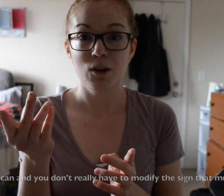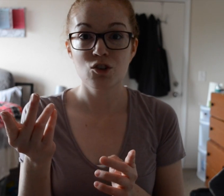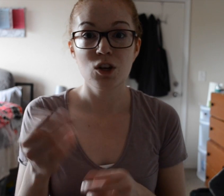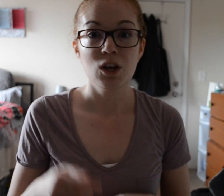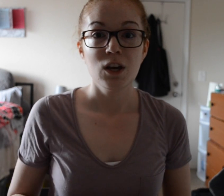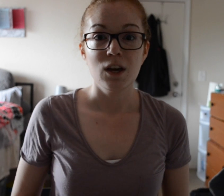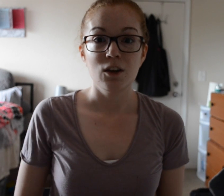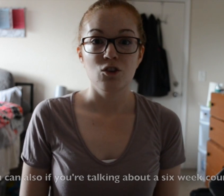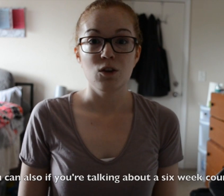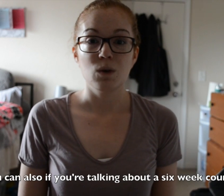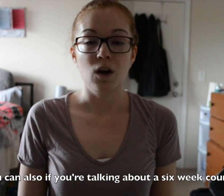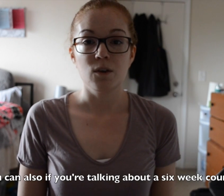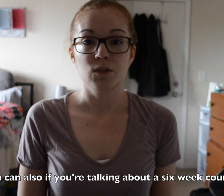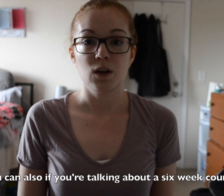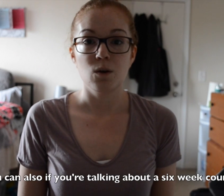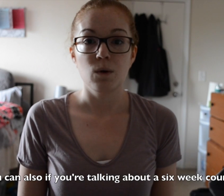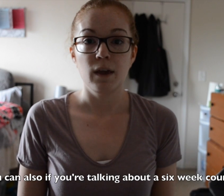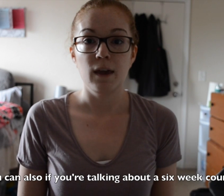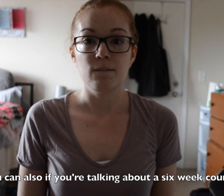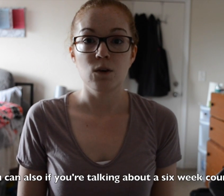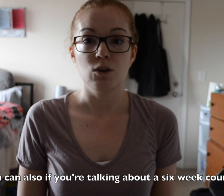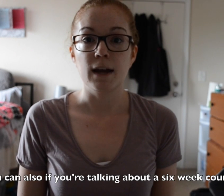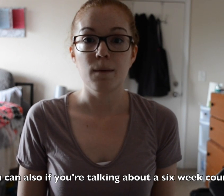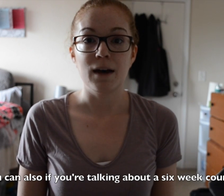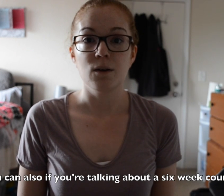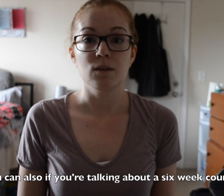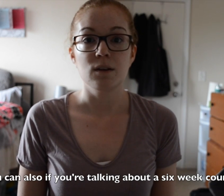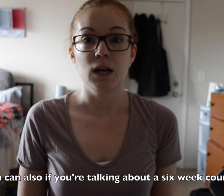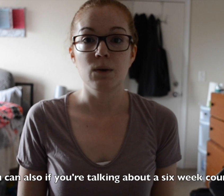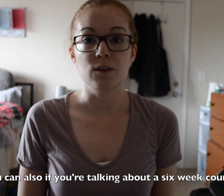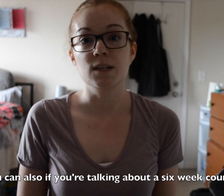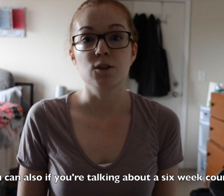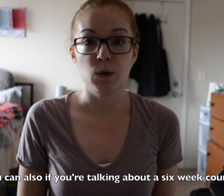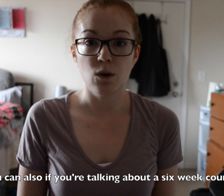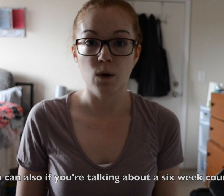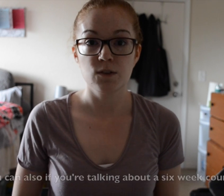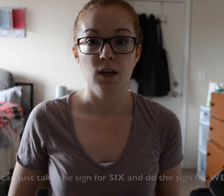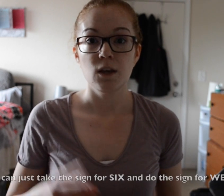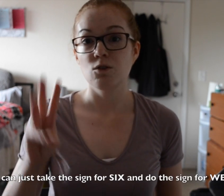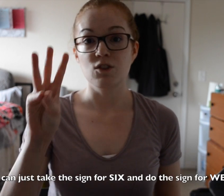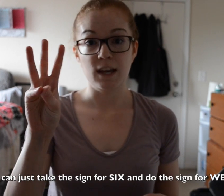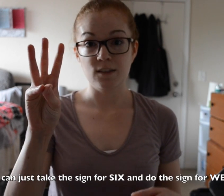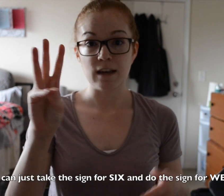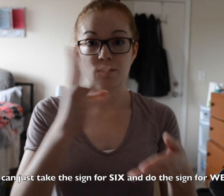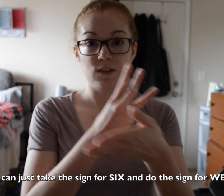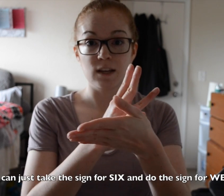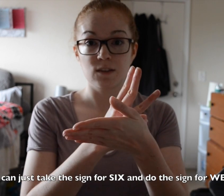much. You can also, if you're talking about a 6-week course, you can just take the sign for 6 and